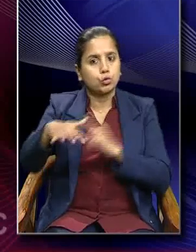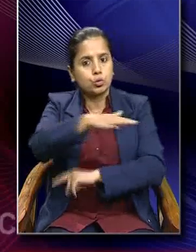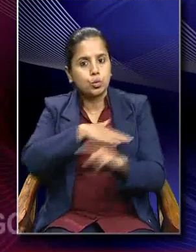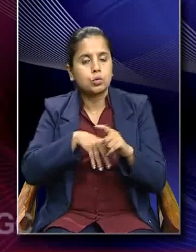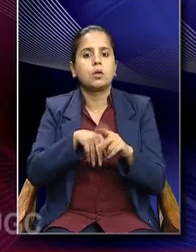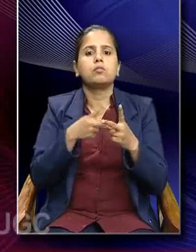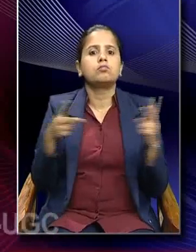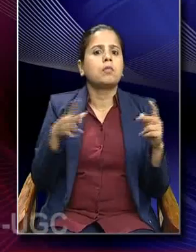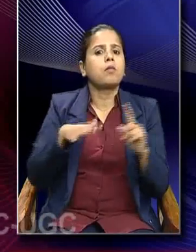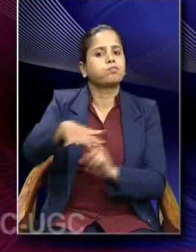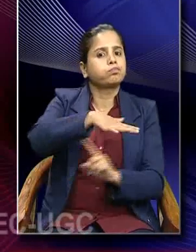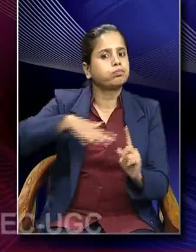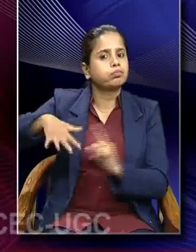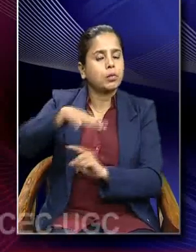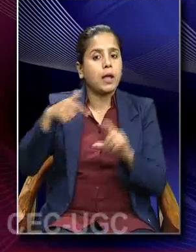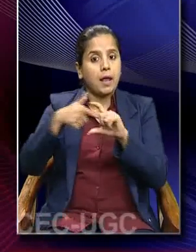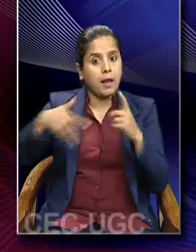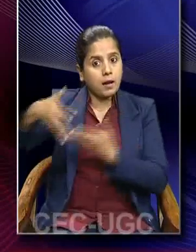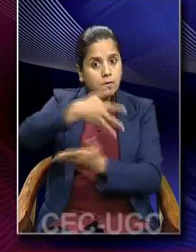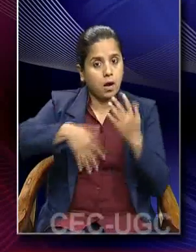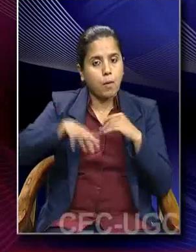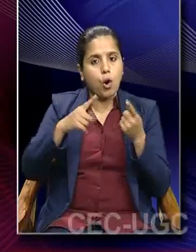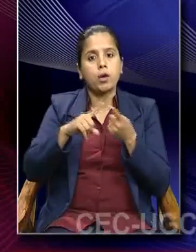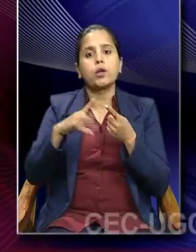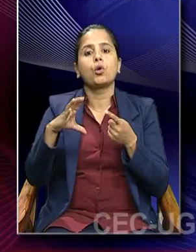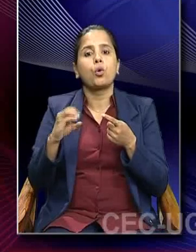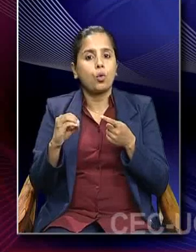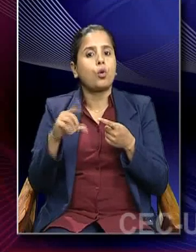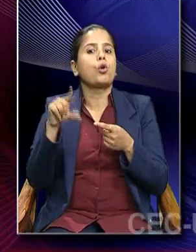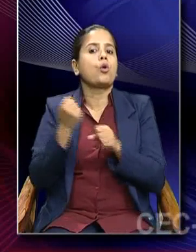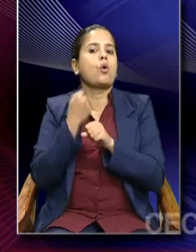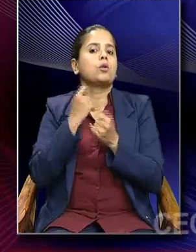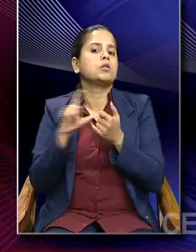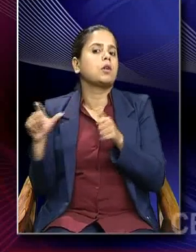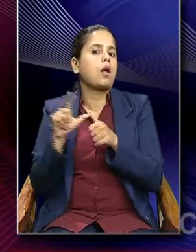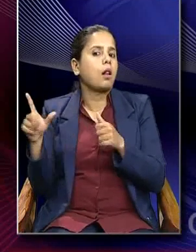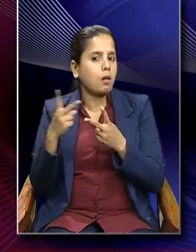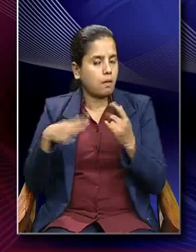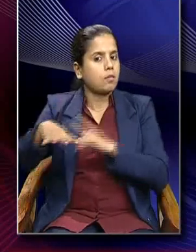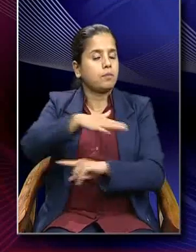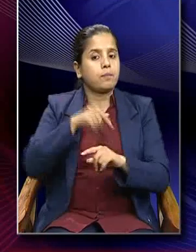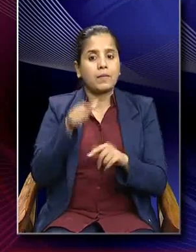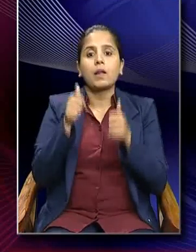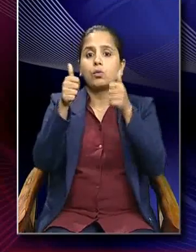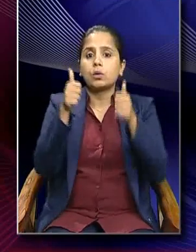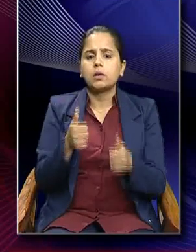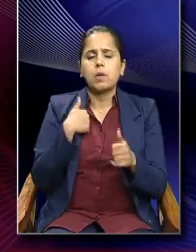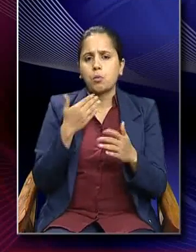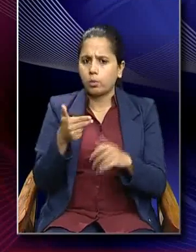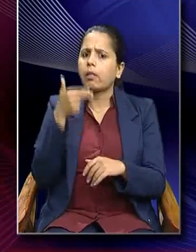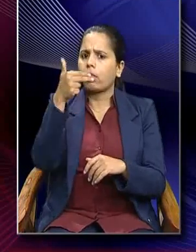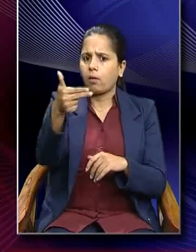dimension, and it includes the environmental and ecological dimension also. So as a result, we can name it